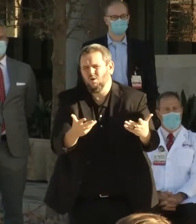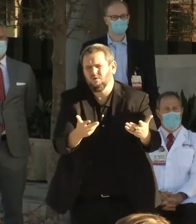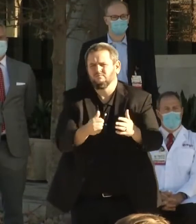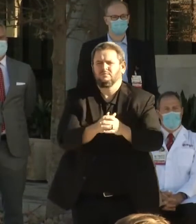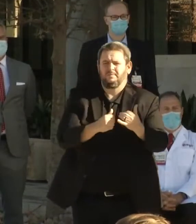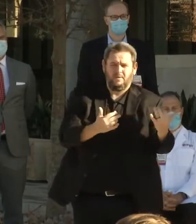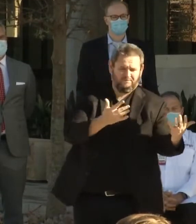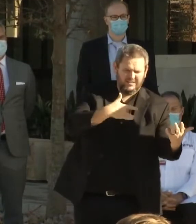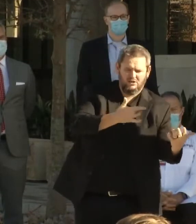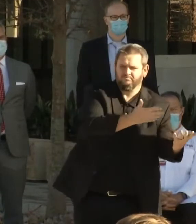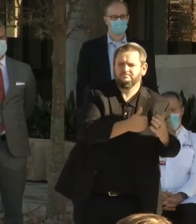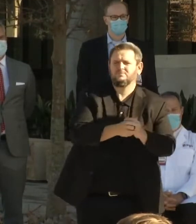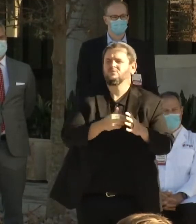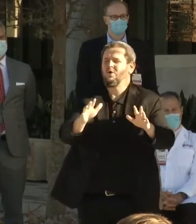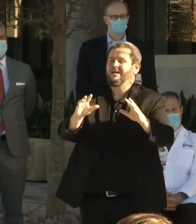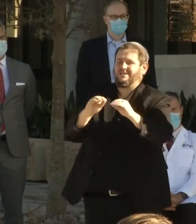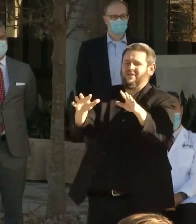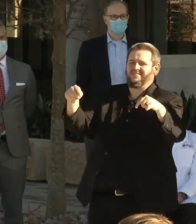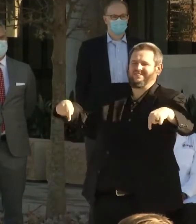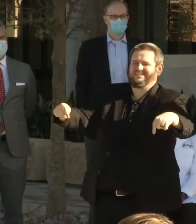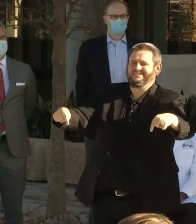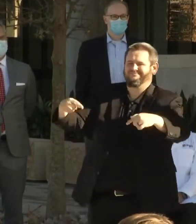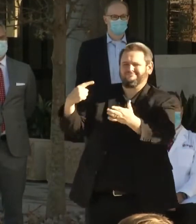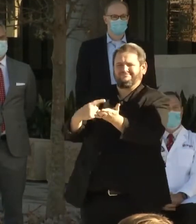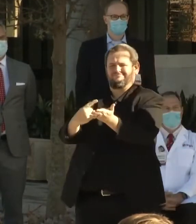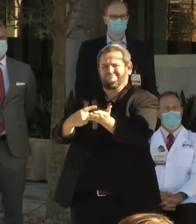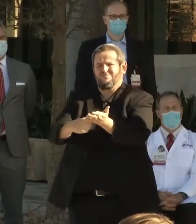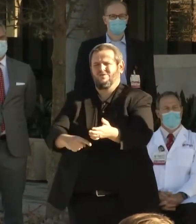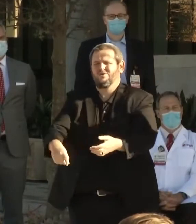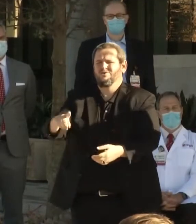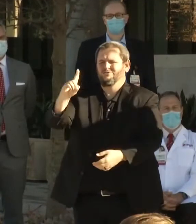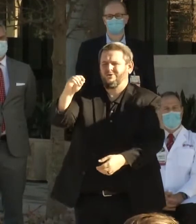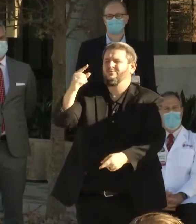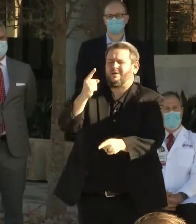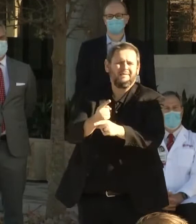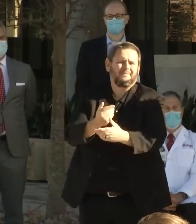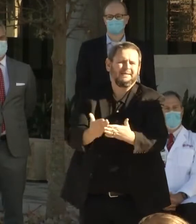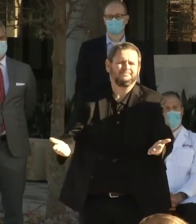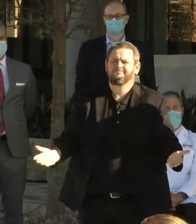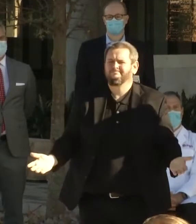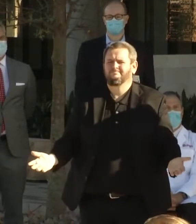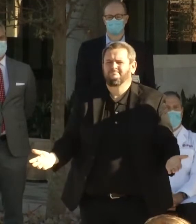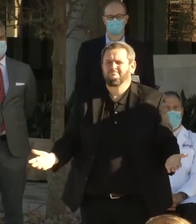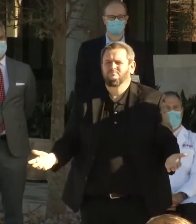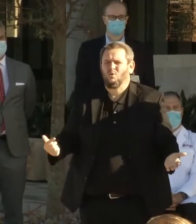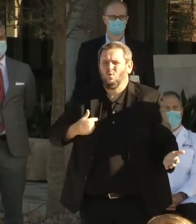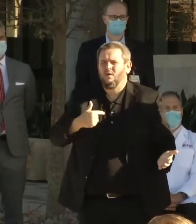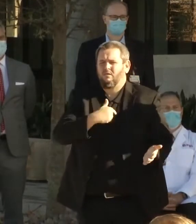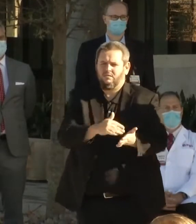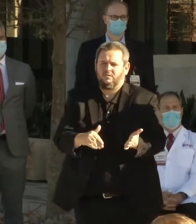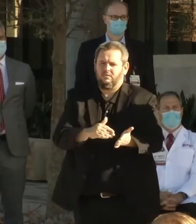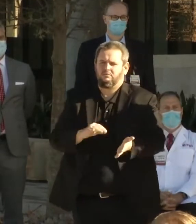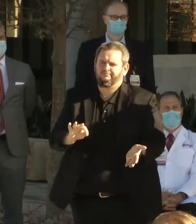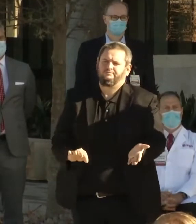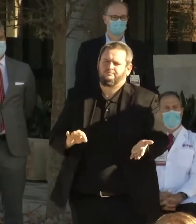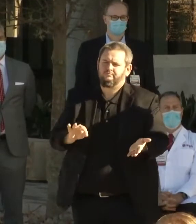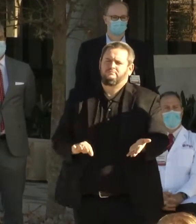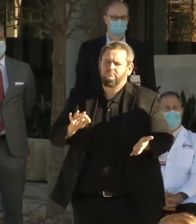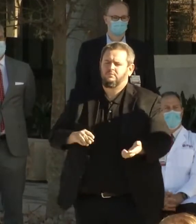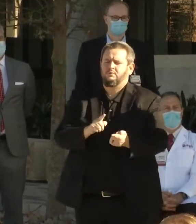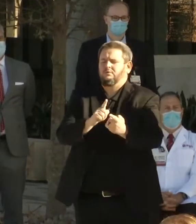thing, and so we've said 100 times up here, wear your mask, watch your distance, make sure we